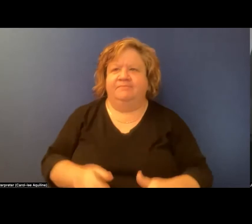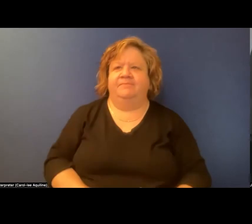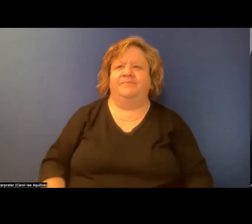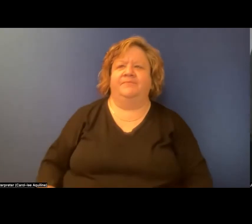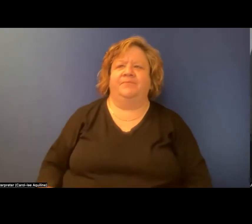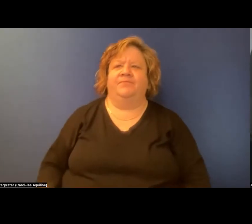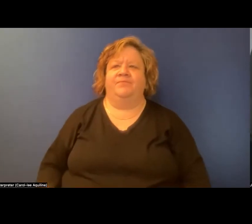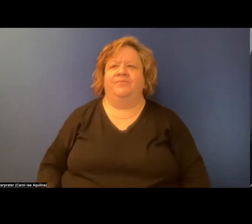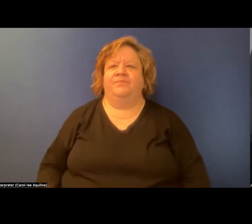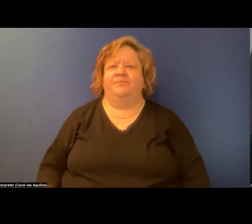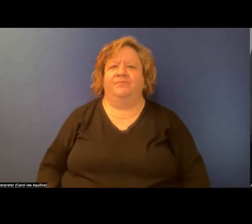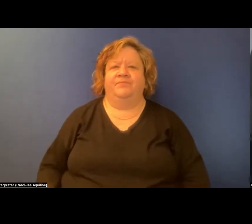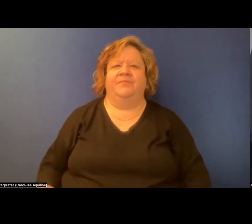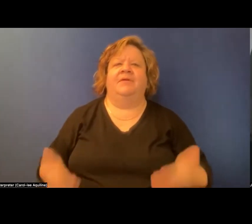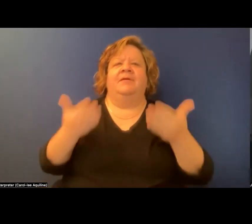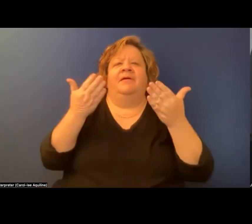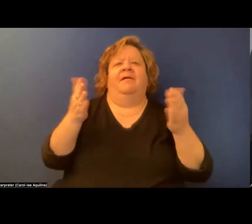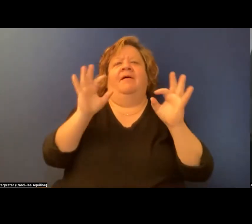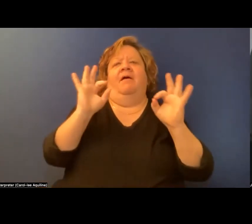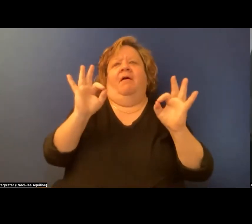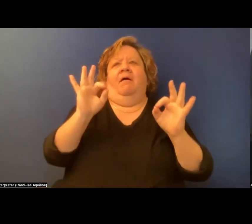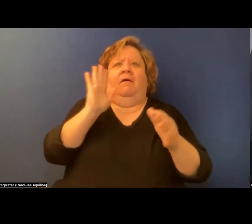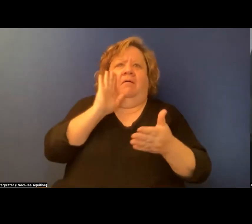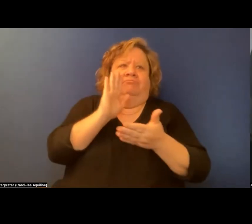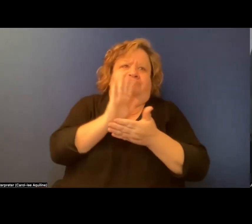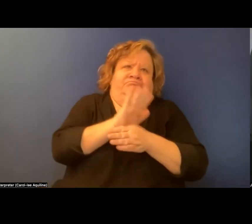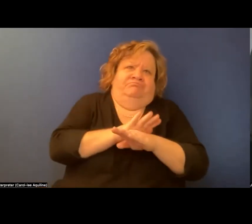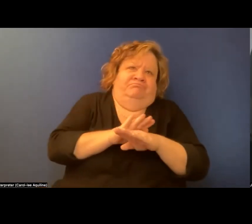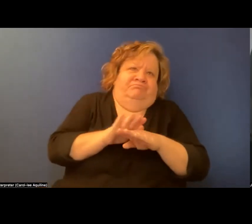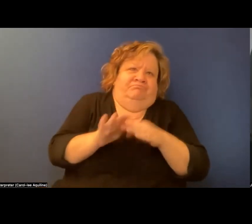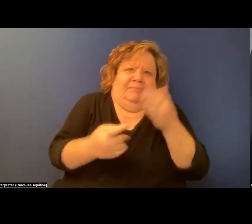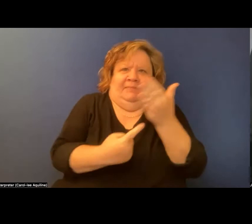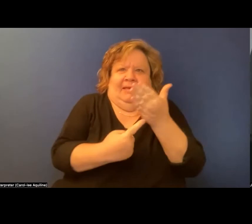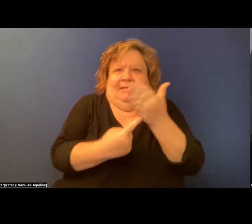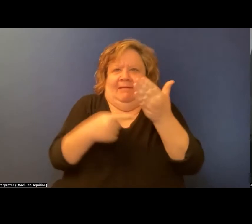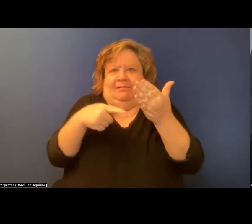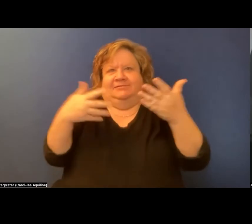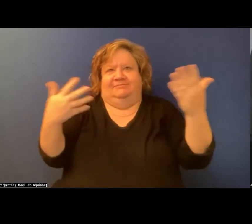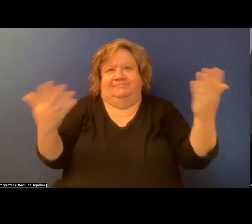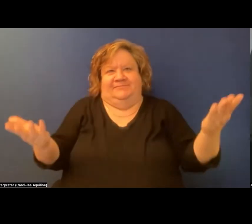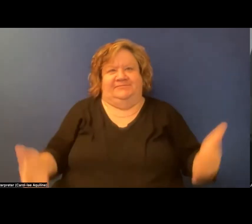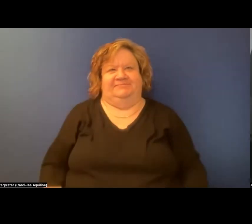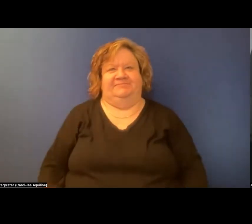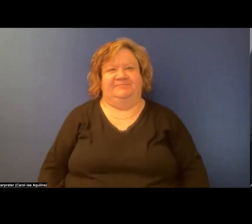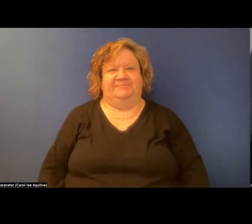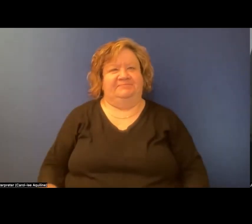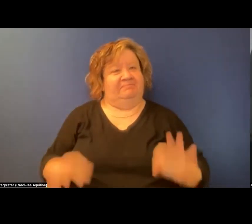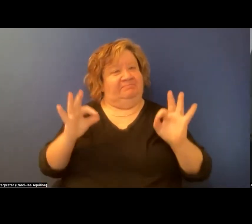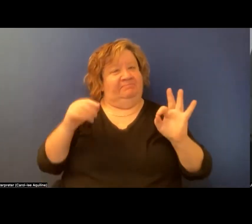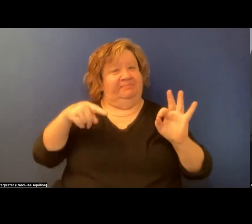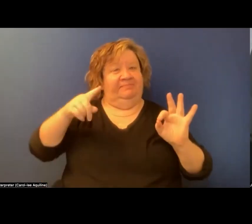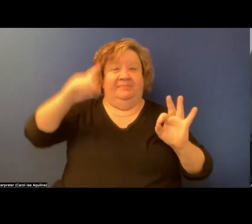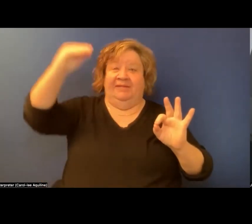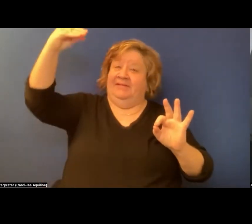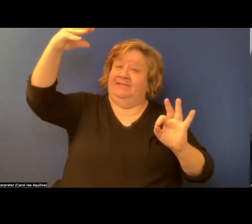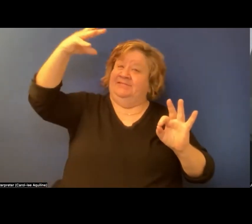Yes, here we go. Sorry about the technical hassle, and good sunny afternoon from Helsinki. I'm Jan Wahlberg,